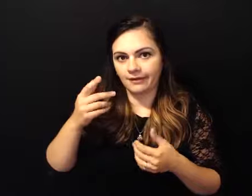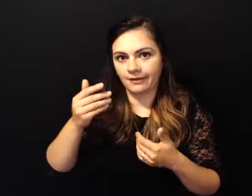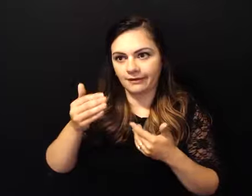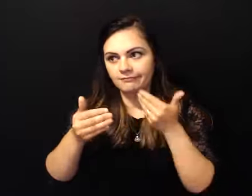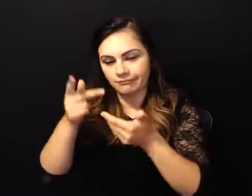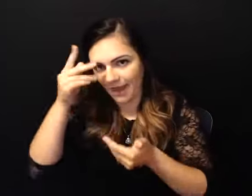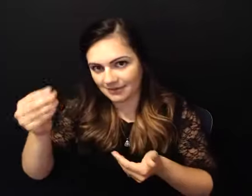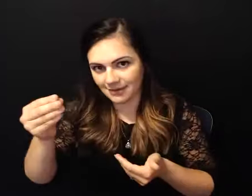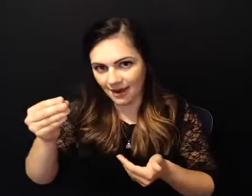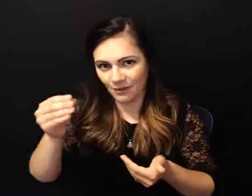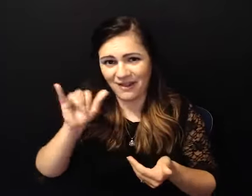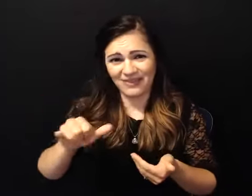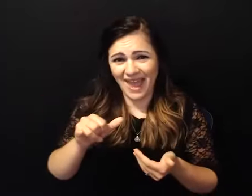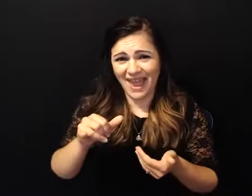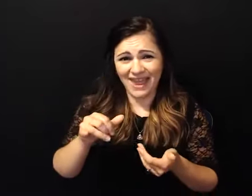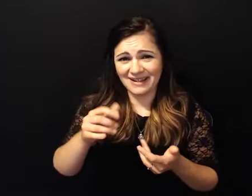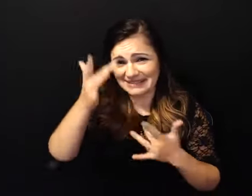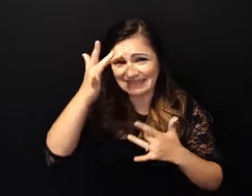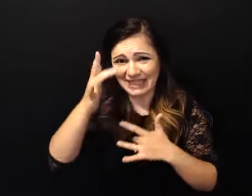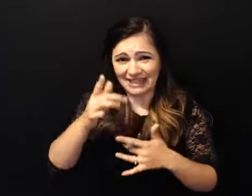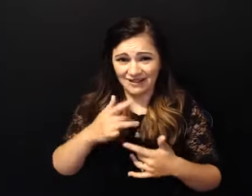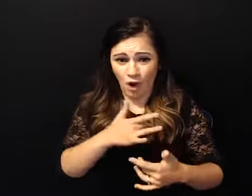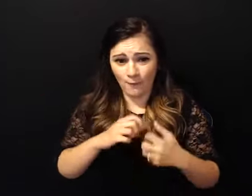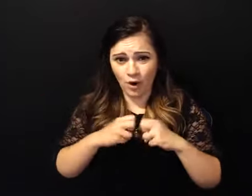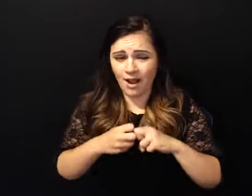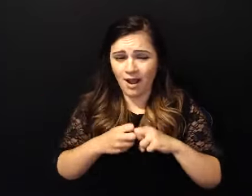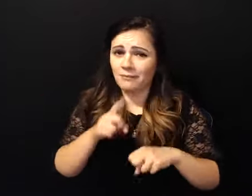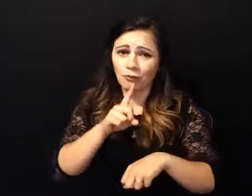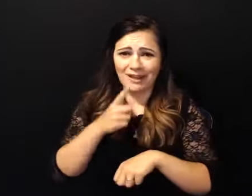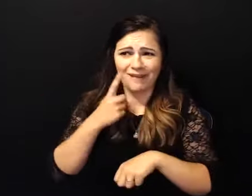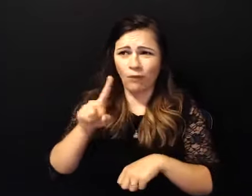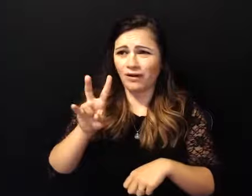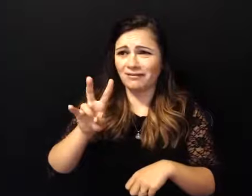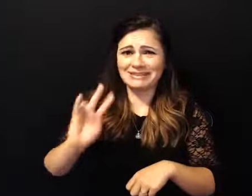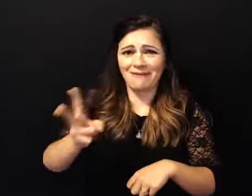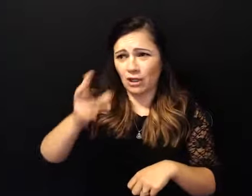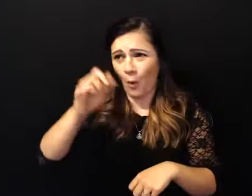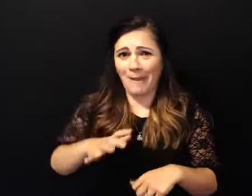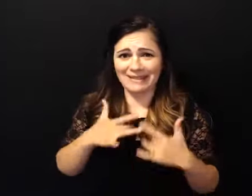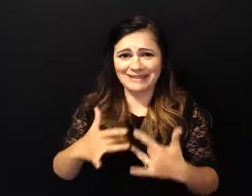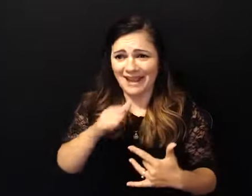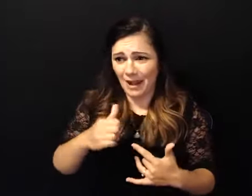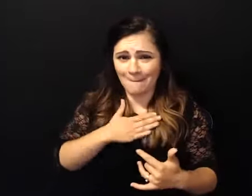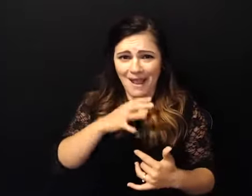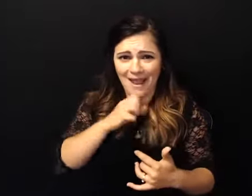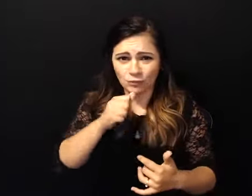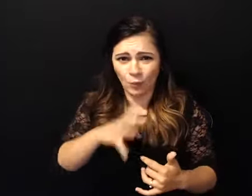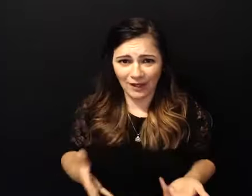and uh they drove me back the next day they drove me home and uh the nurse came along in case she needed to resuscitate me